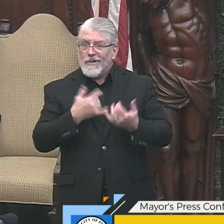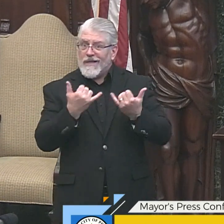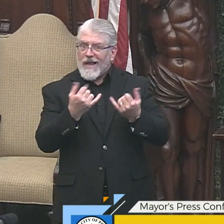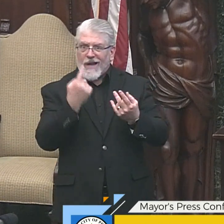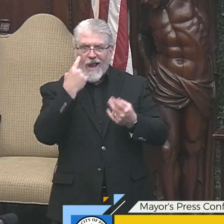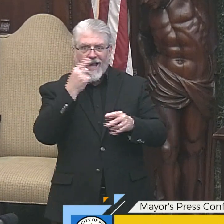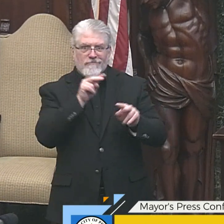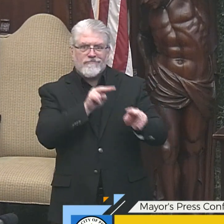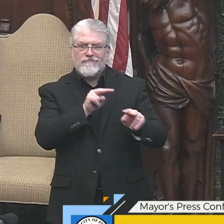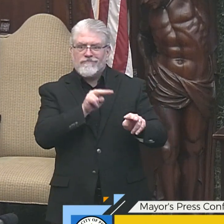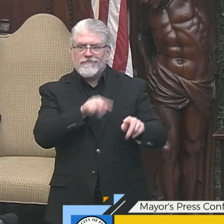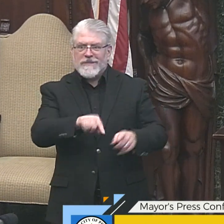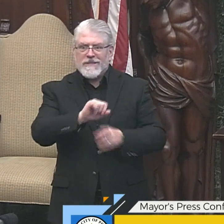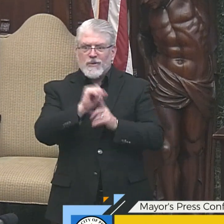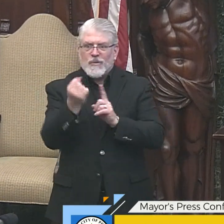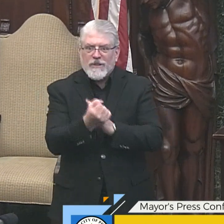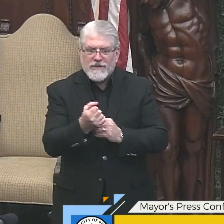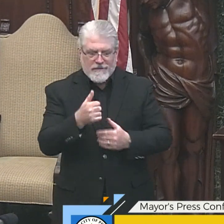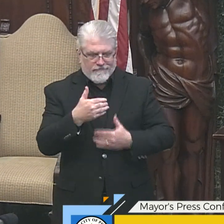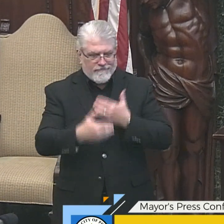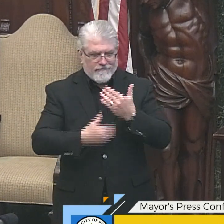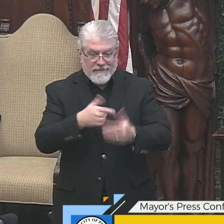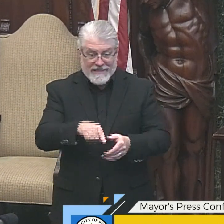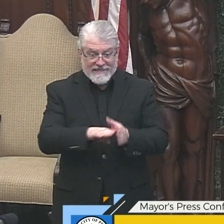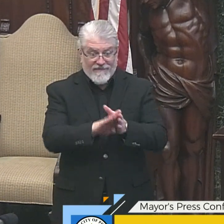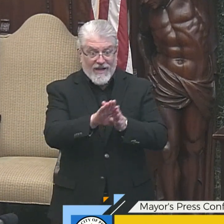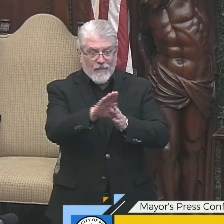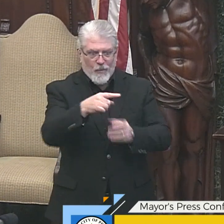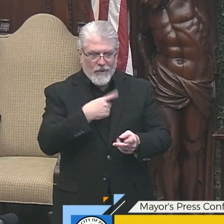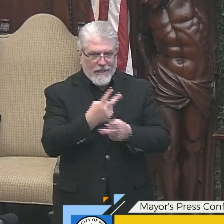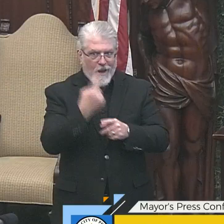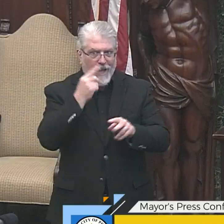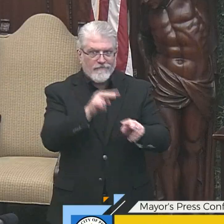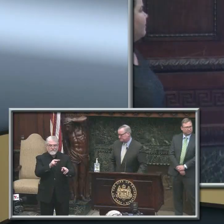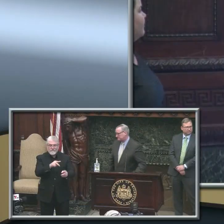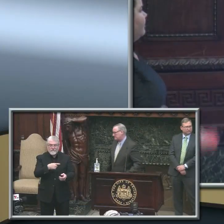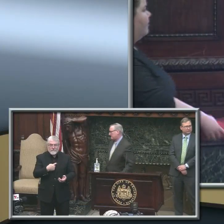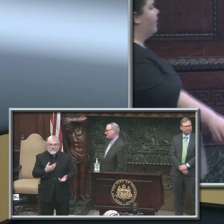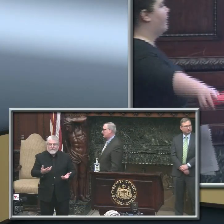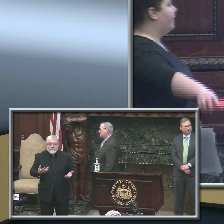don't have a specific answer for you at this point. It's not good. So.